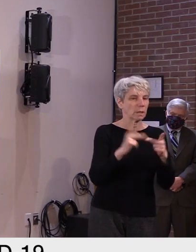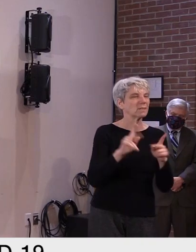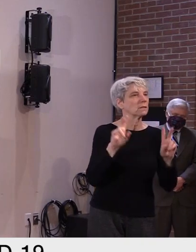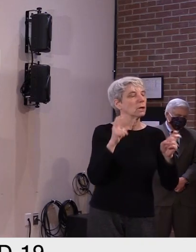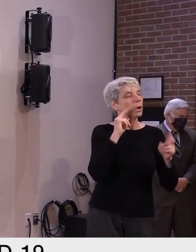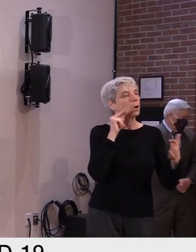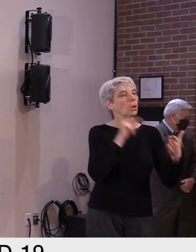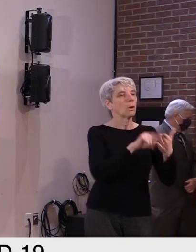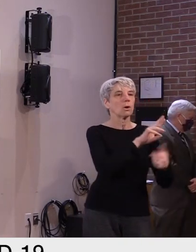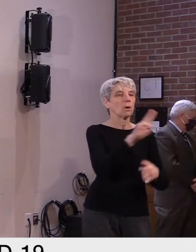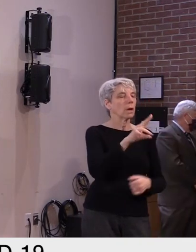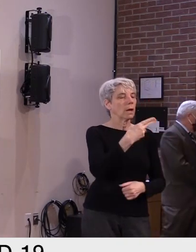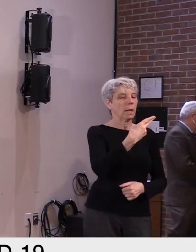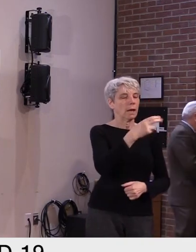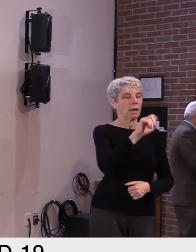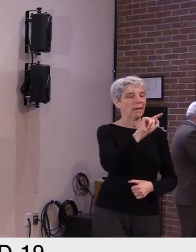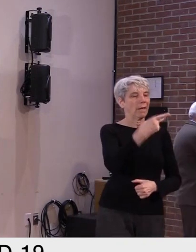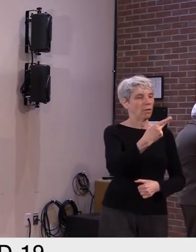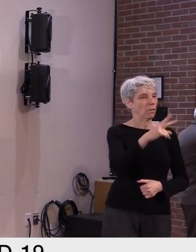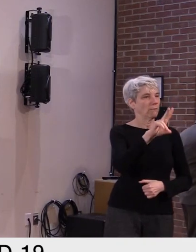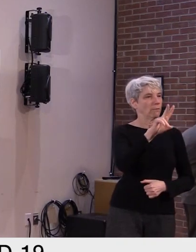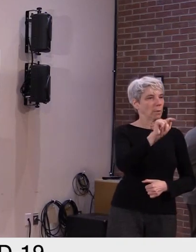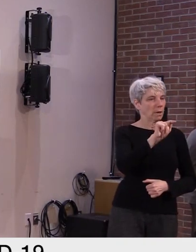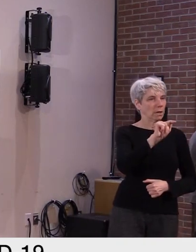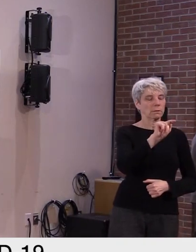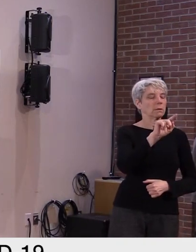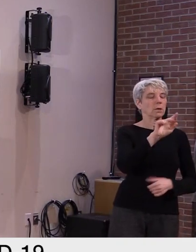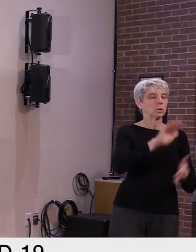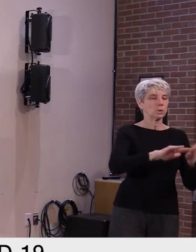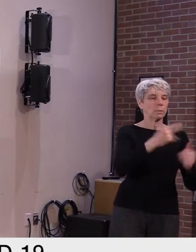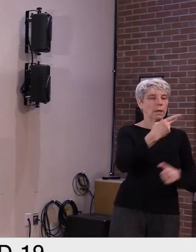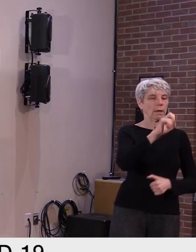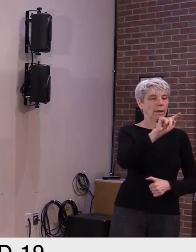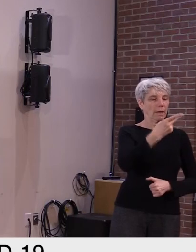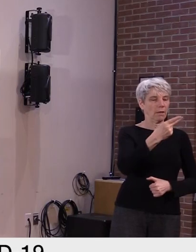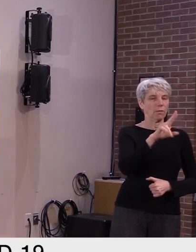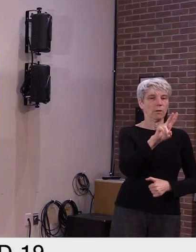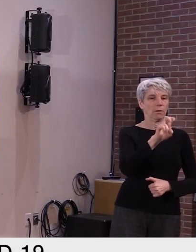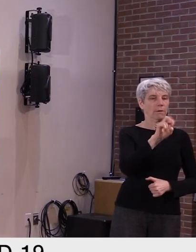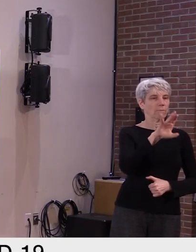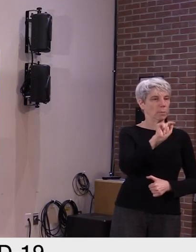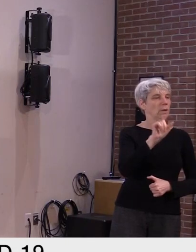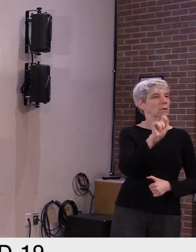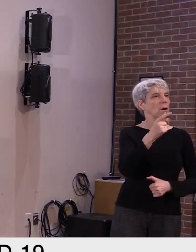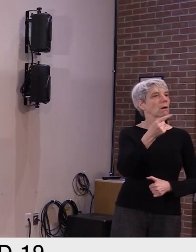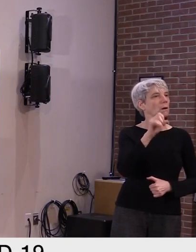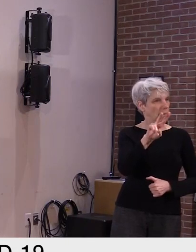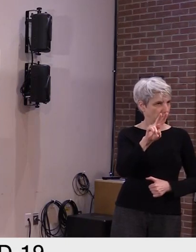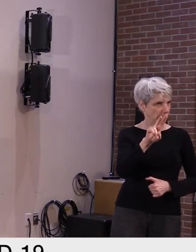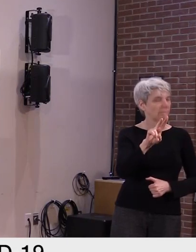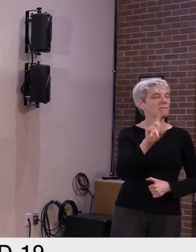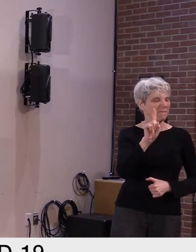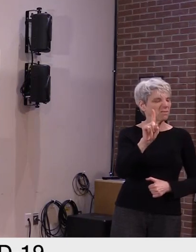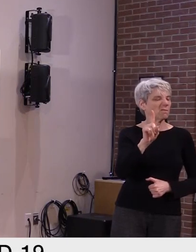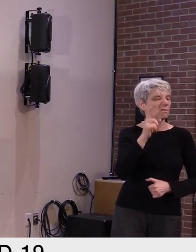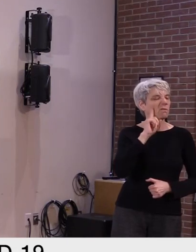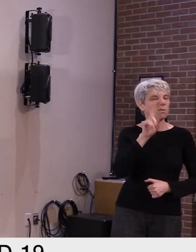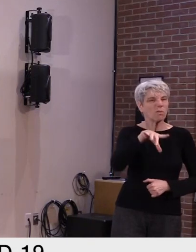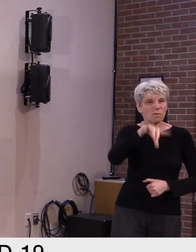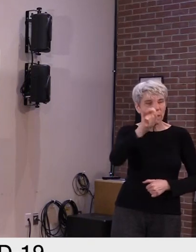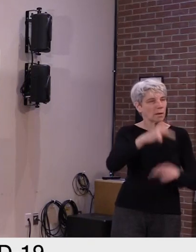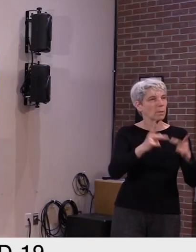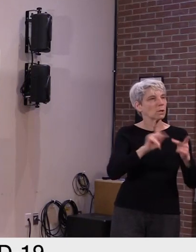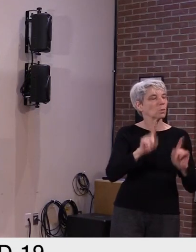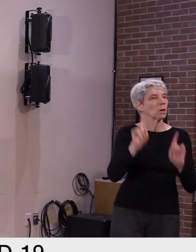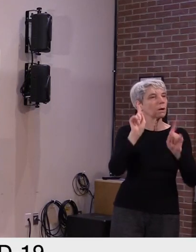healthvermont.gov/doyourpart. And remember, you don't have to wait for a take-back day. Many